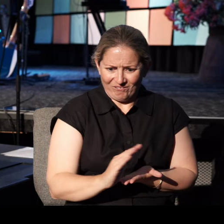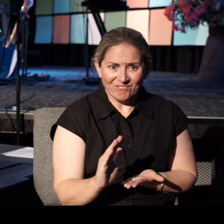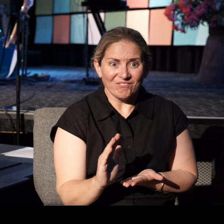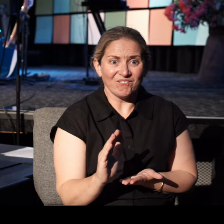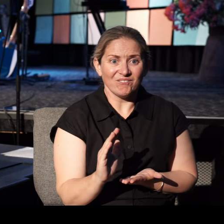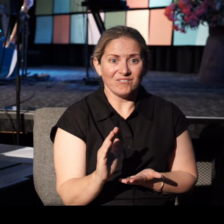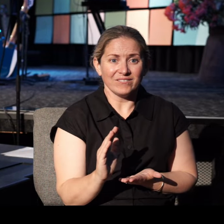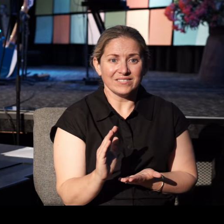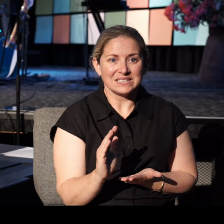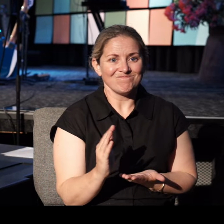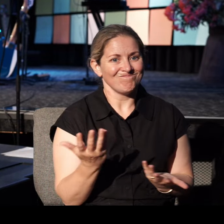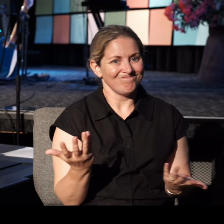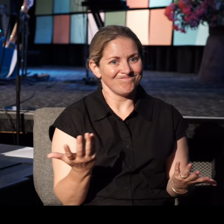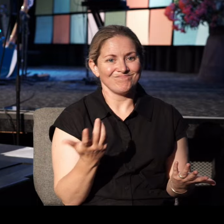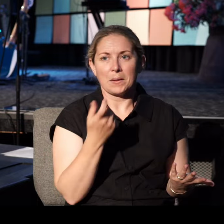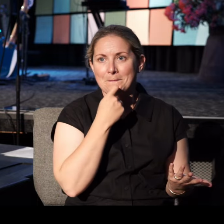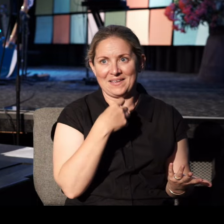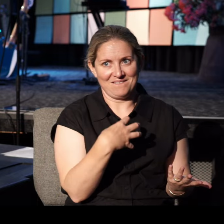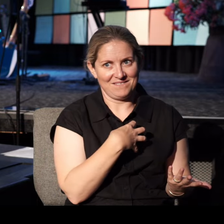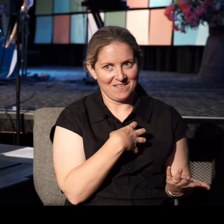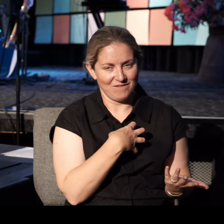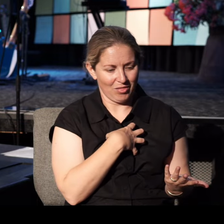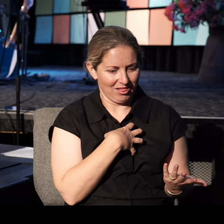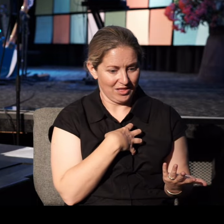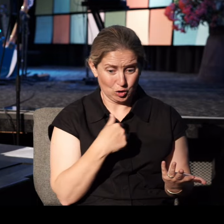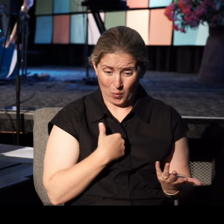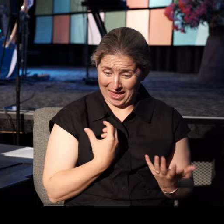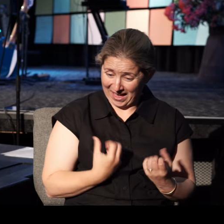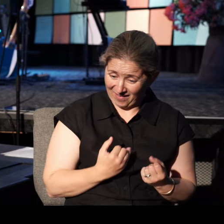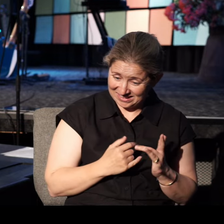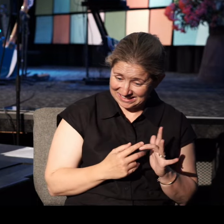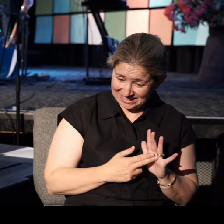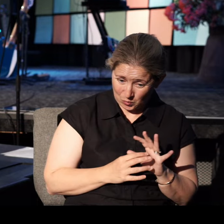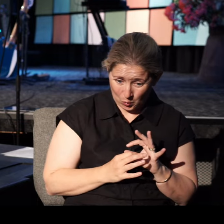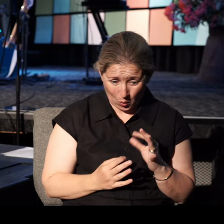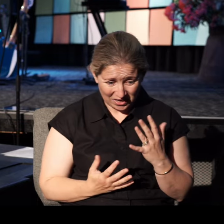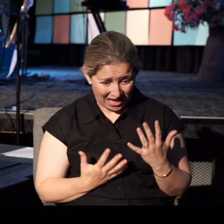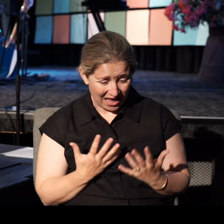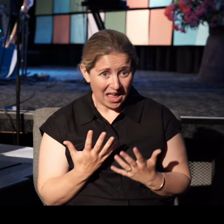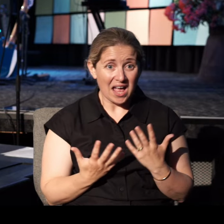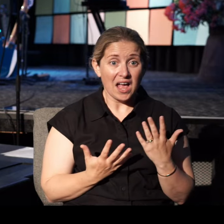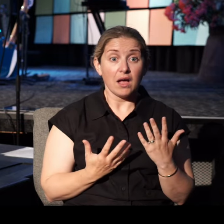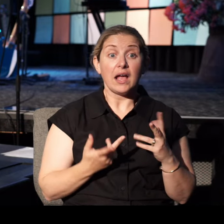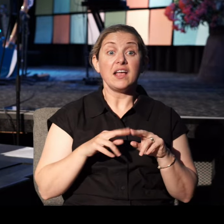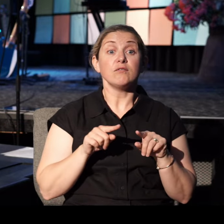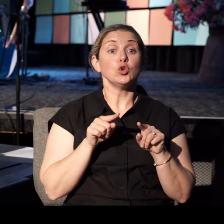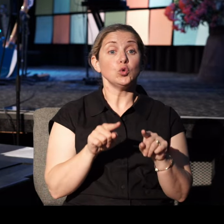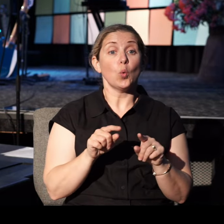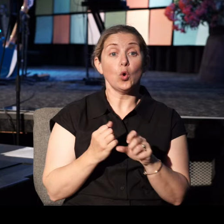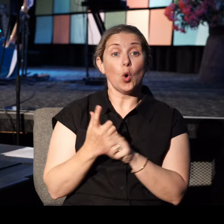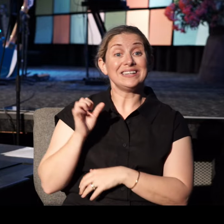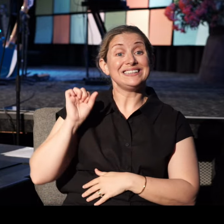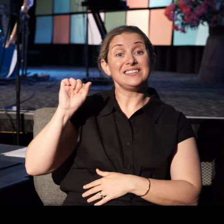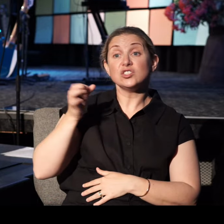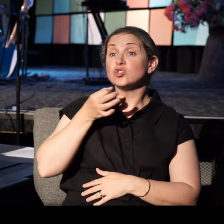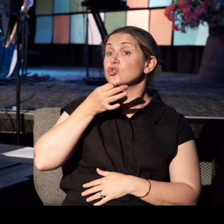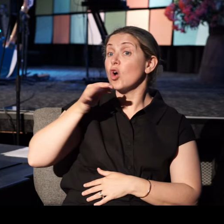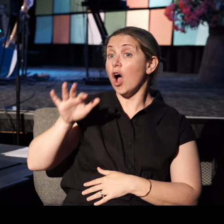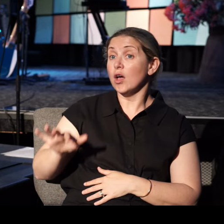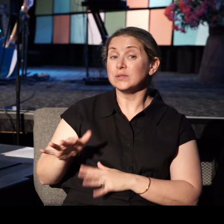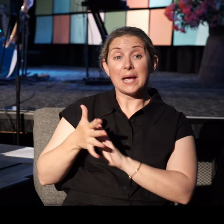And here you get the fierce beauty of this truth. If you are a child of God,